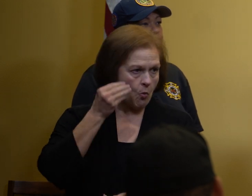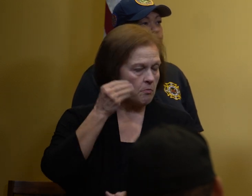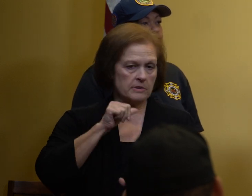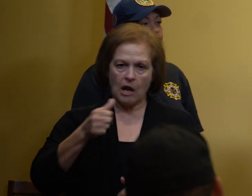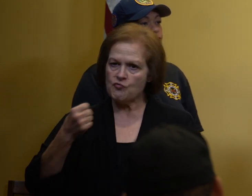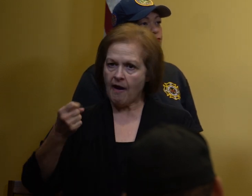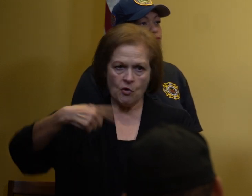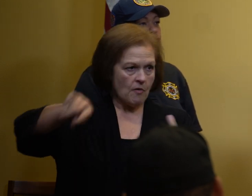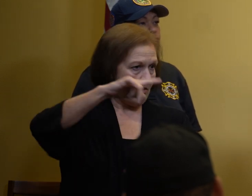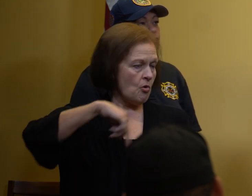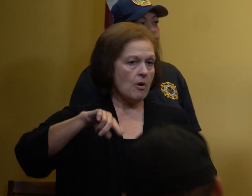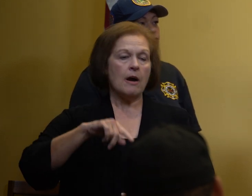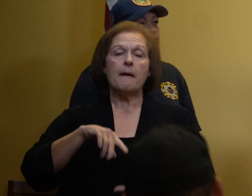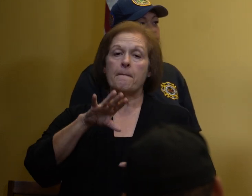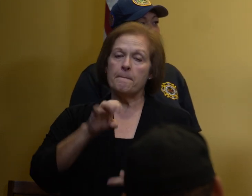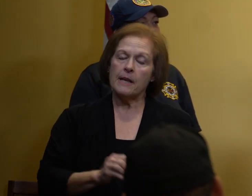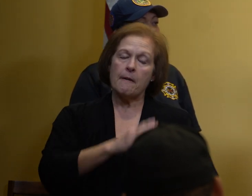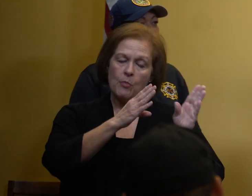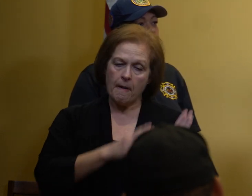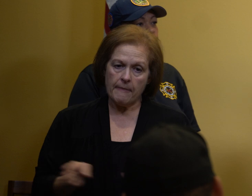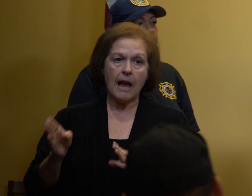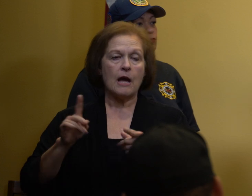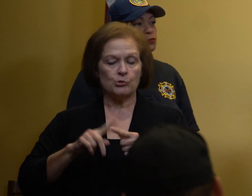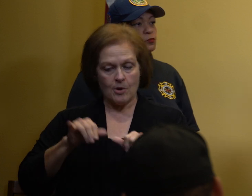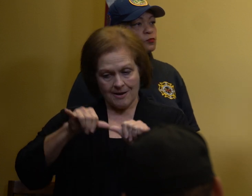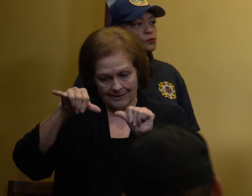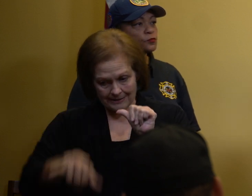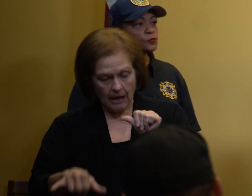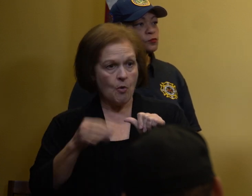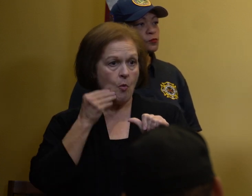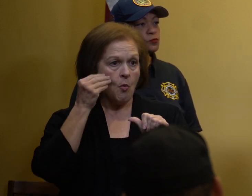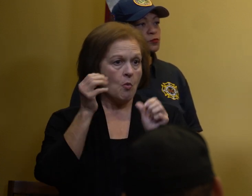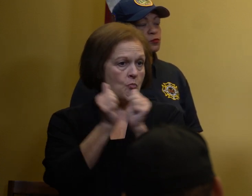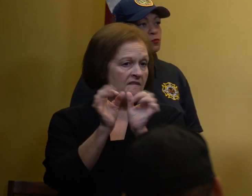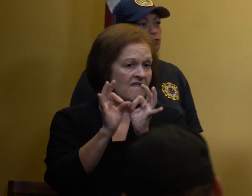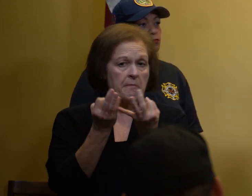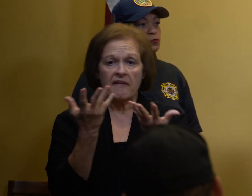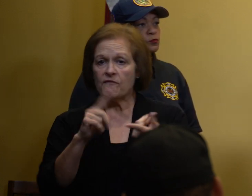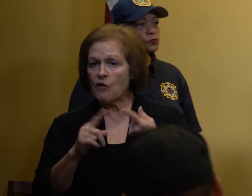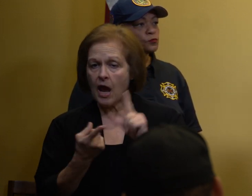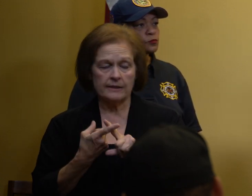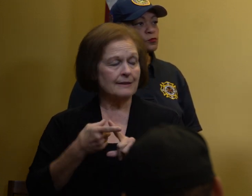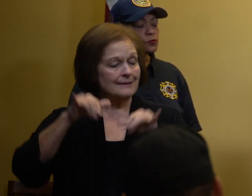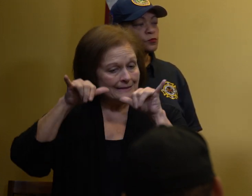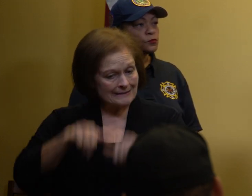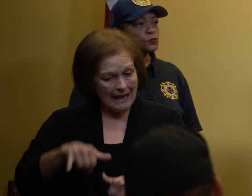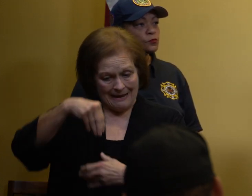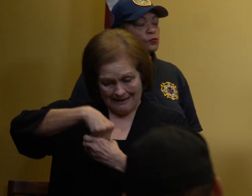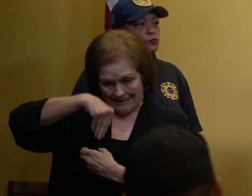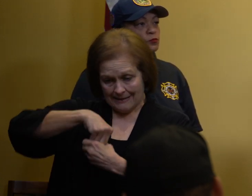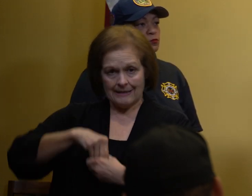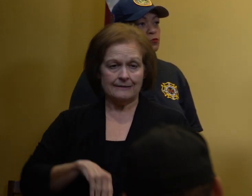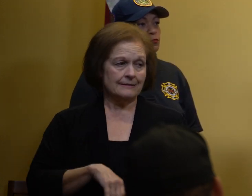down, and be prepared to spend the night with family, with friends, indoors through